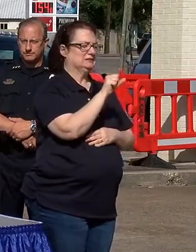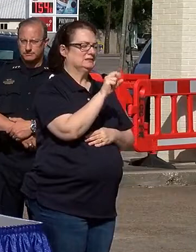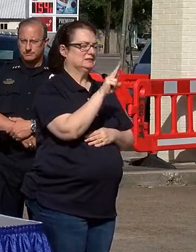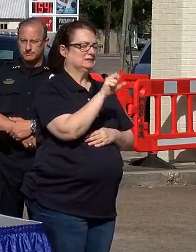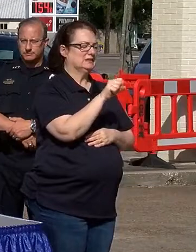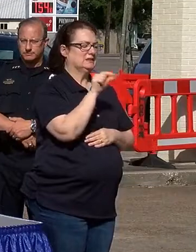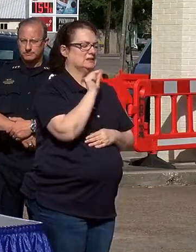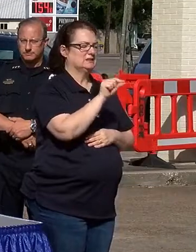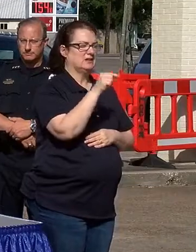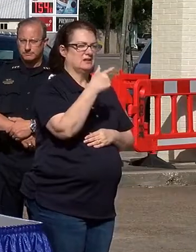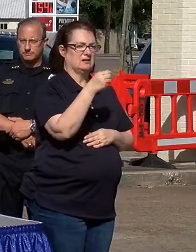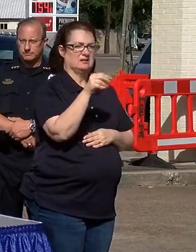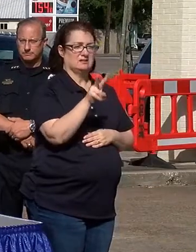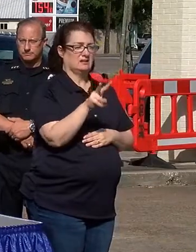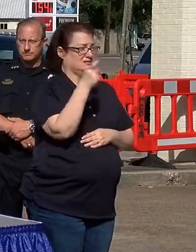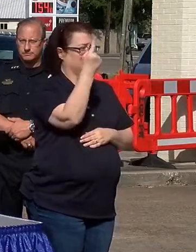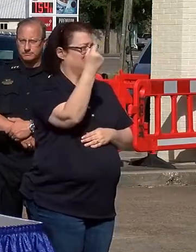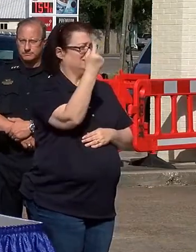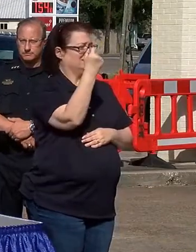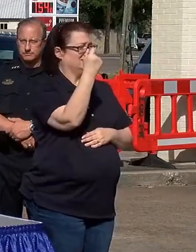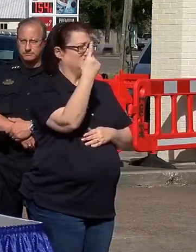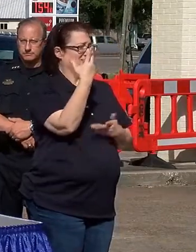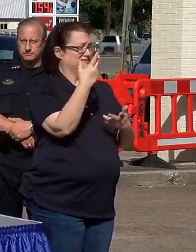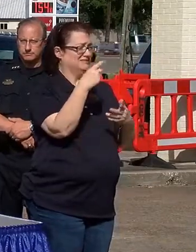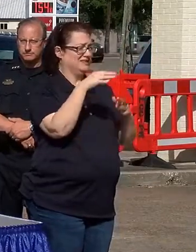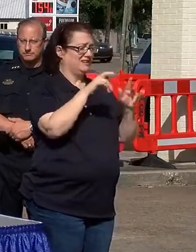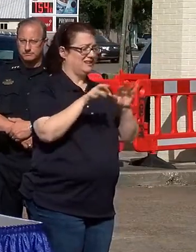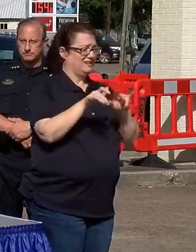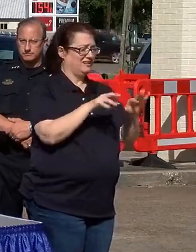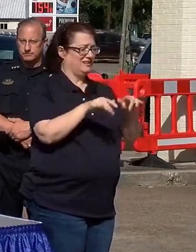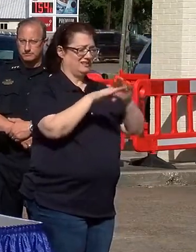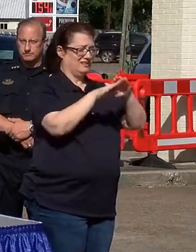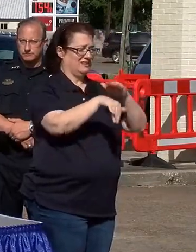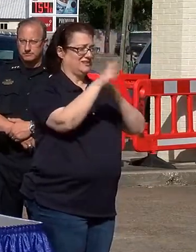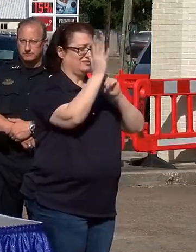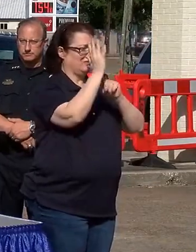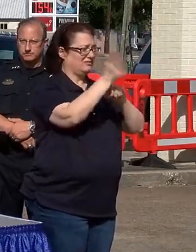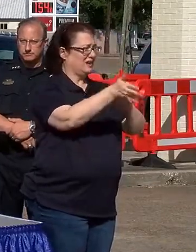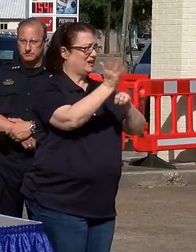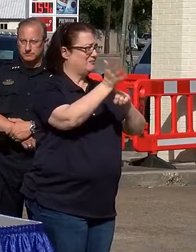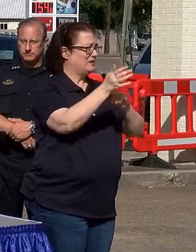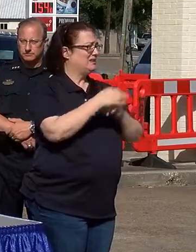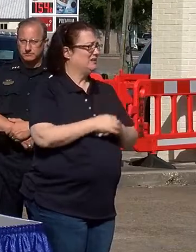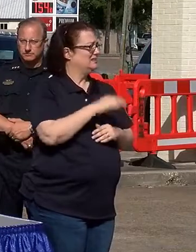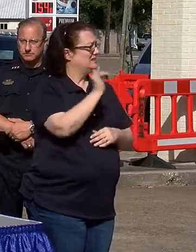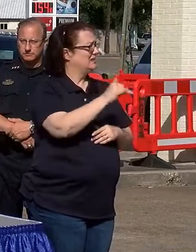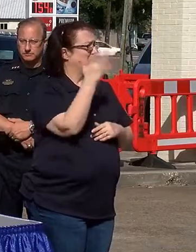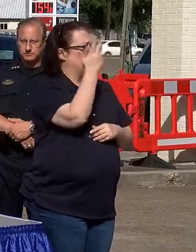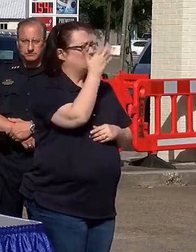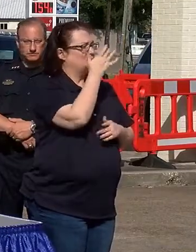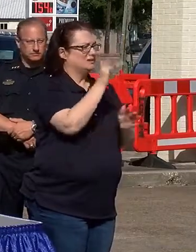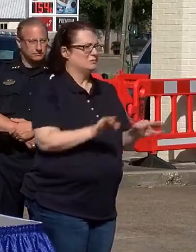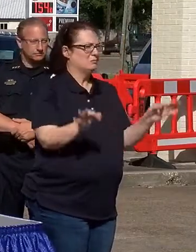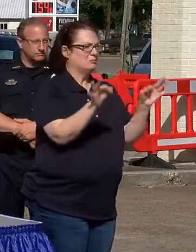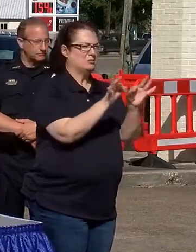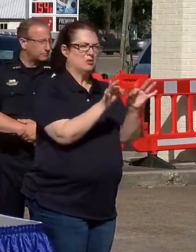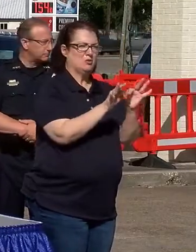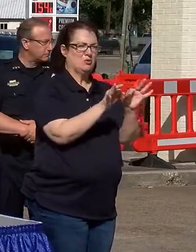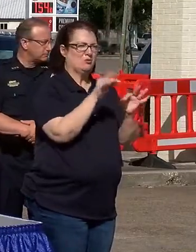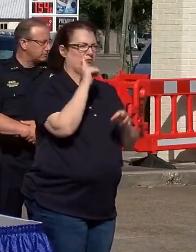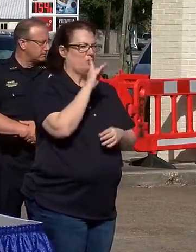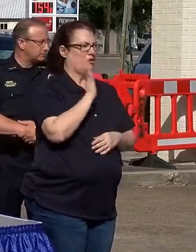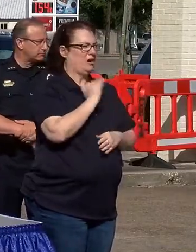can. It takes literally less than 5 minutes. I can't stress enough how critical this is for the future of our wonderful parish and